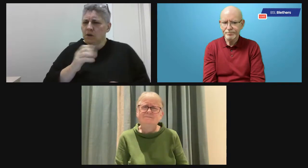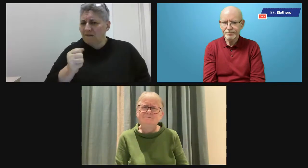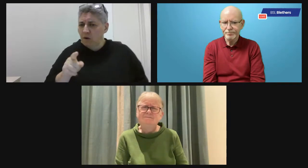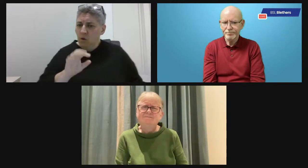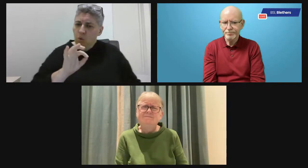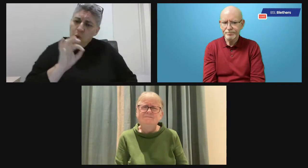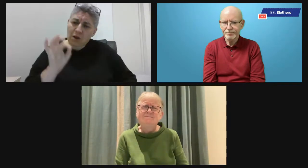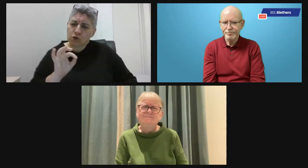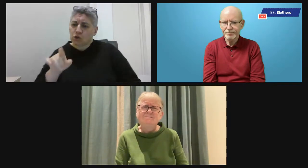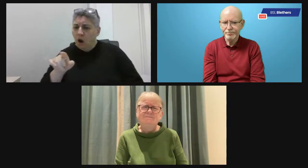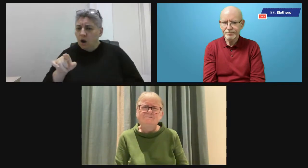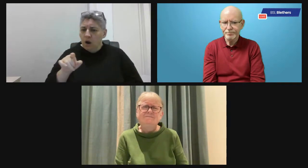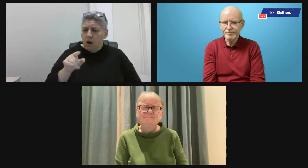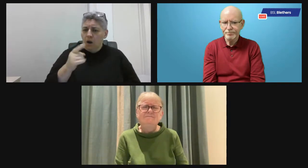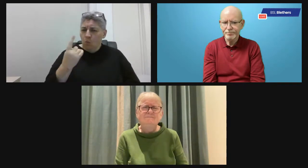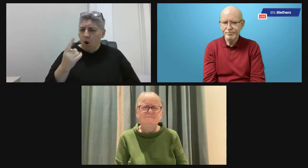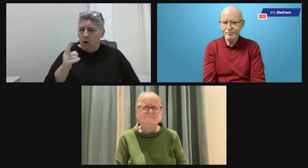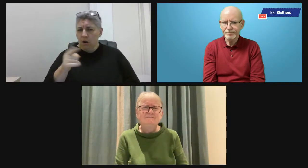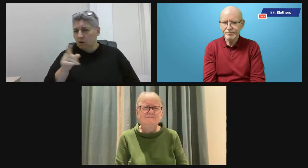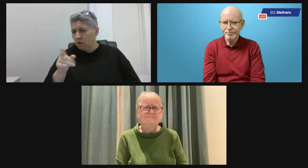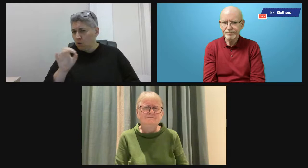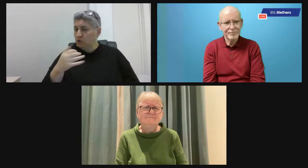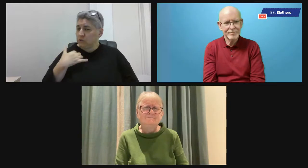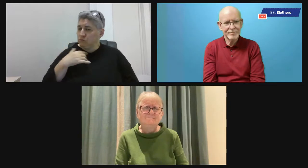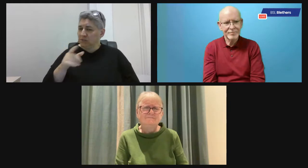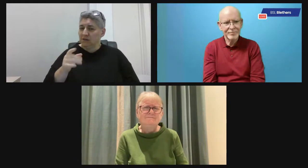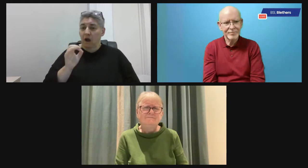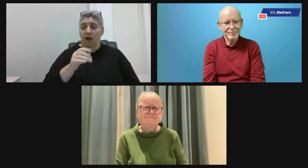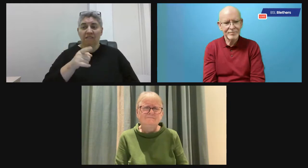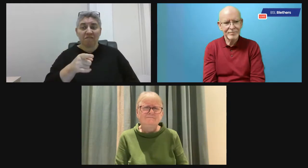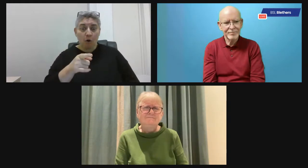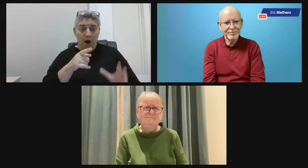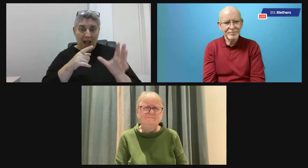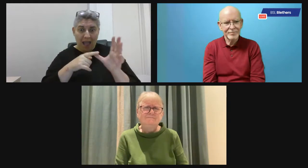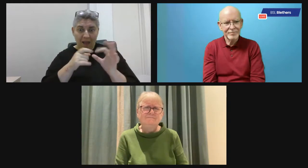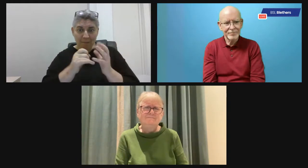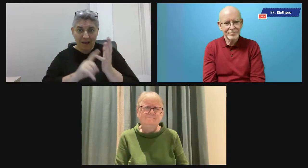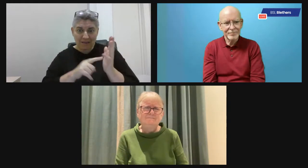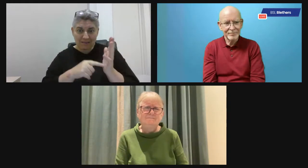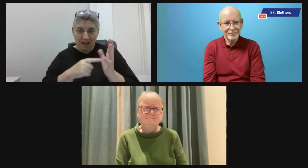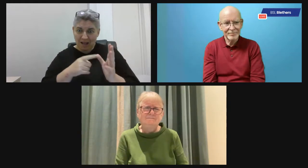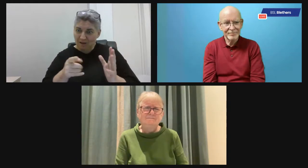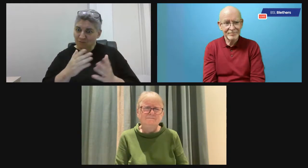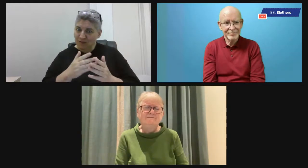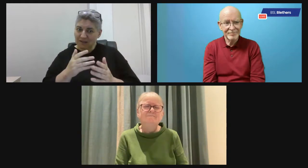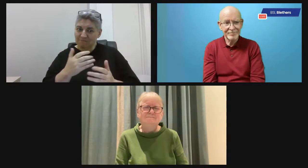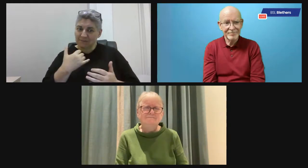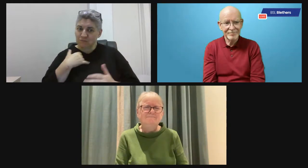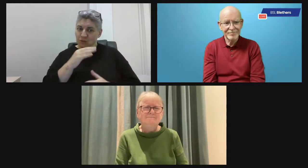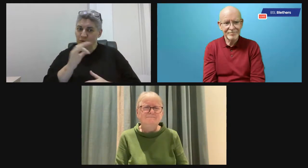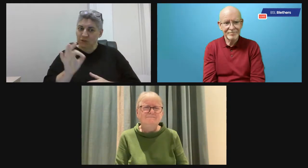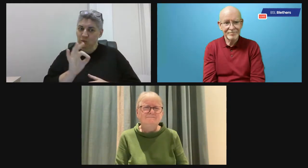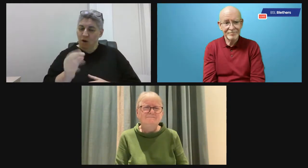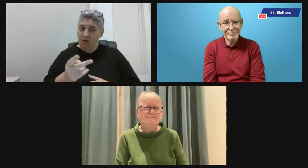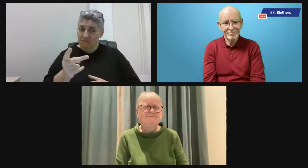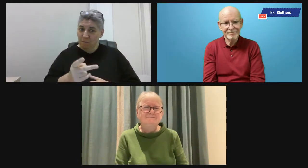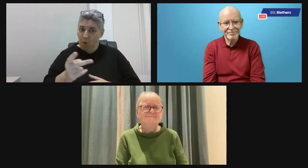not there, and that's going to be a real challenge for BSL tutors, teachers, lecturers of the future.